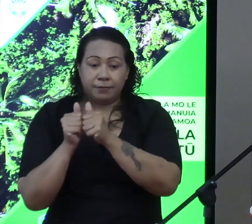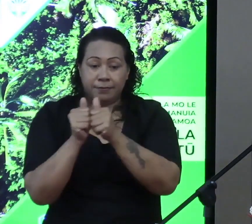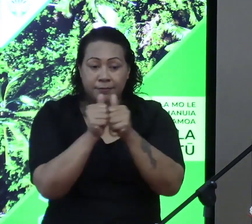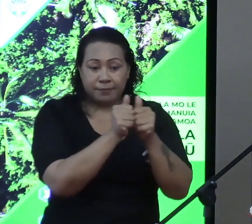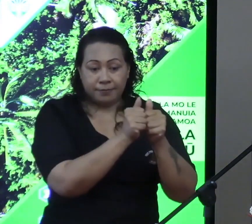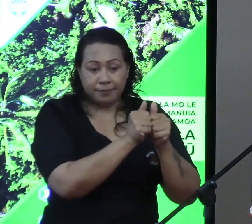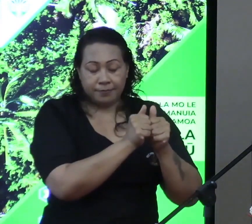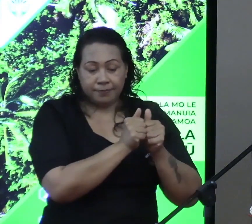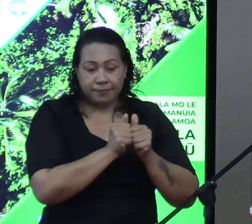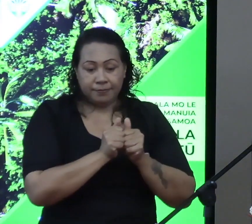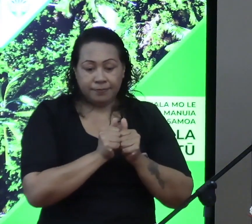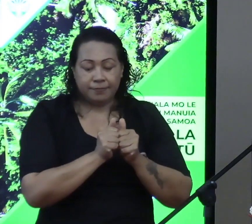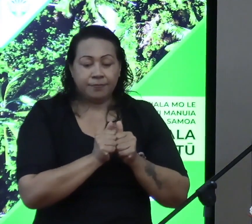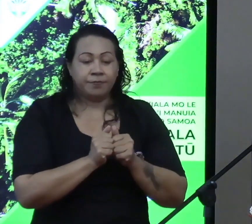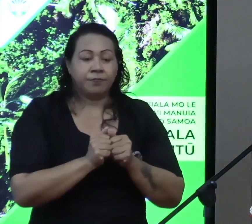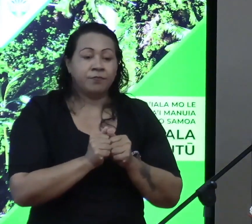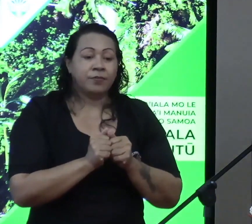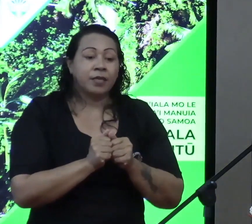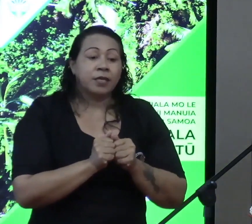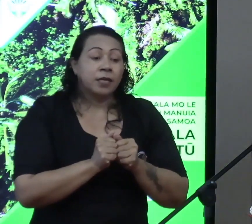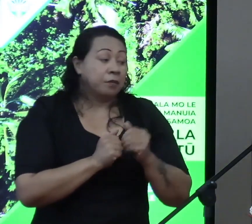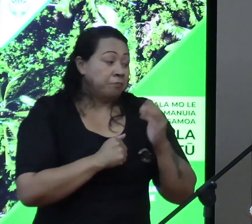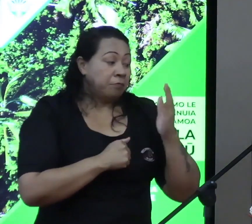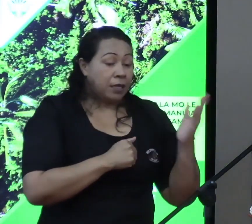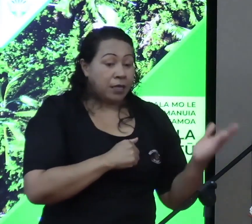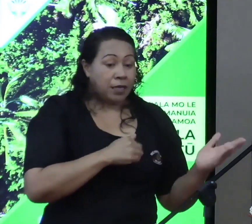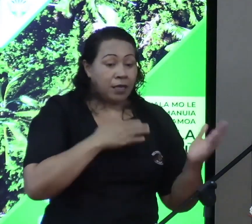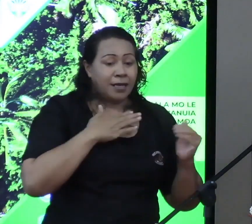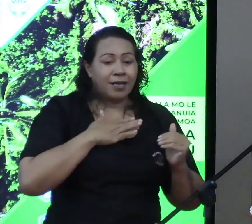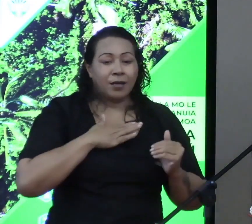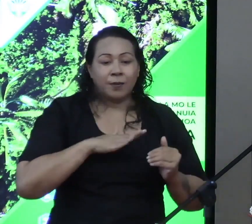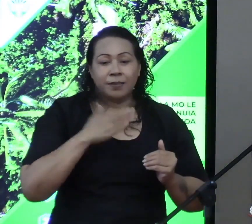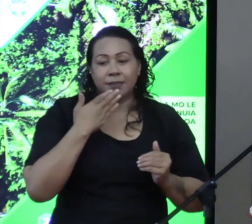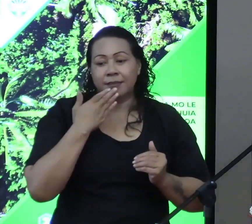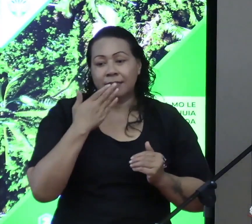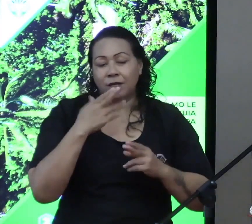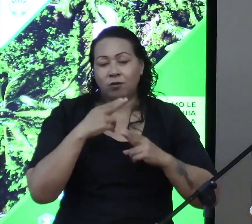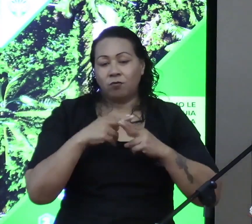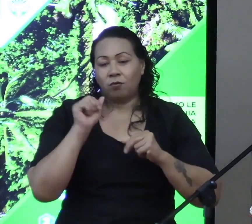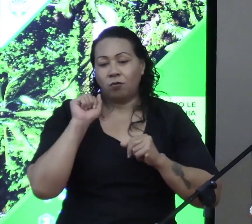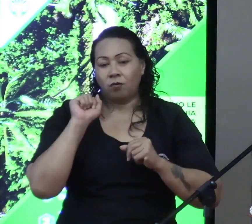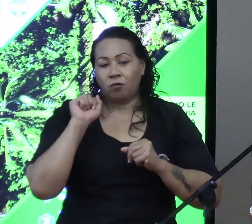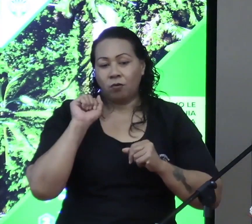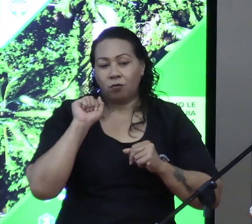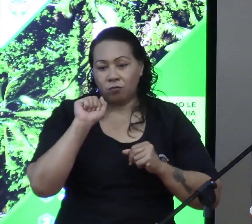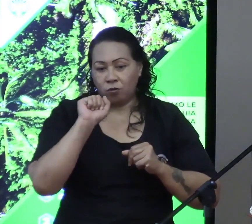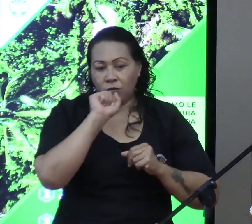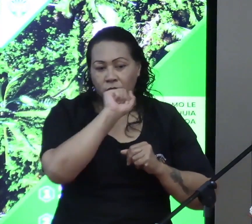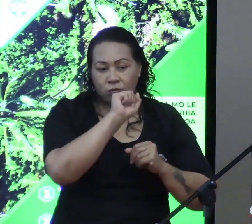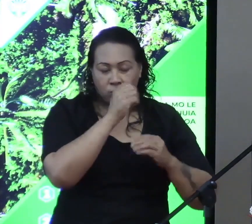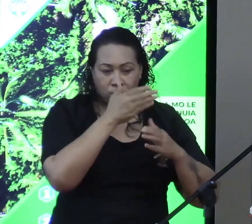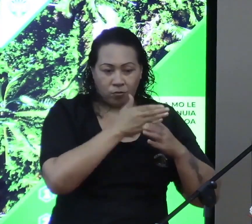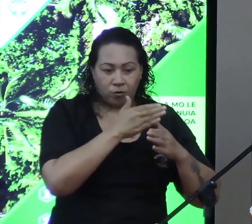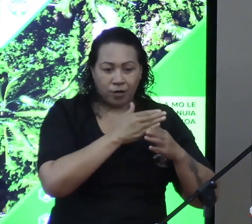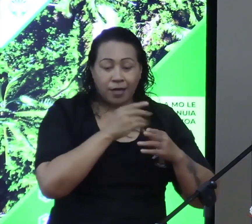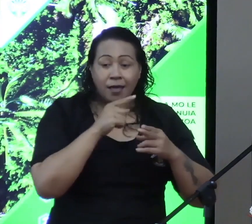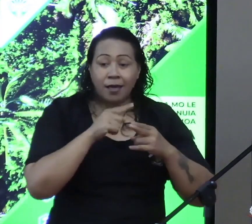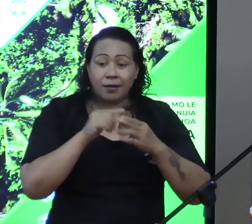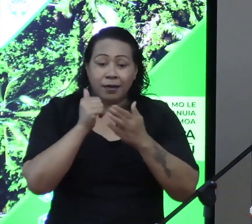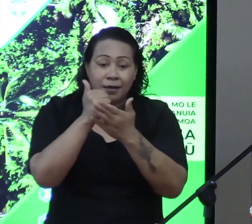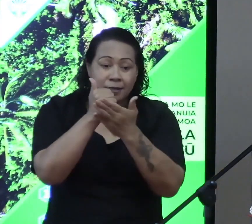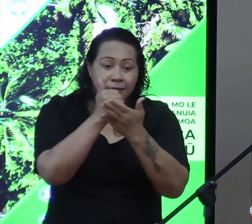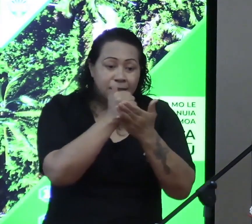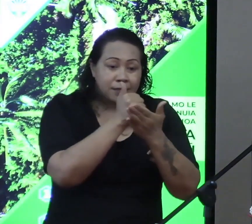institutions. I commend all your efforts and generous support to not only